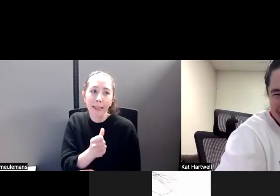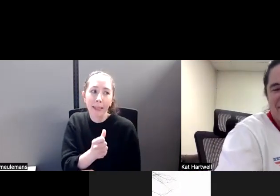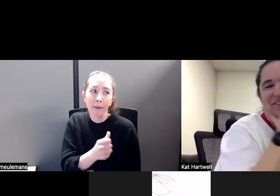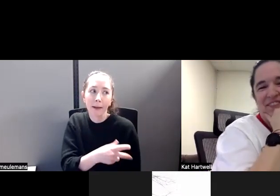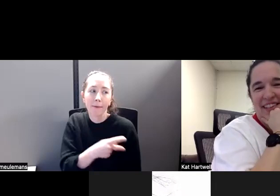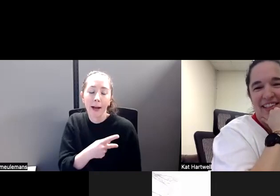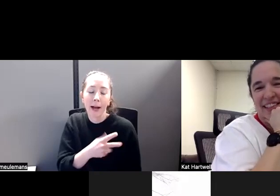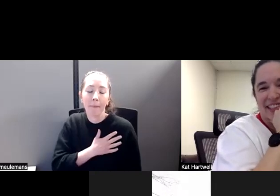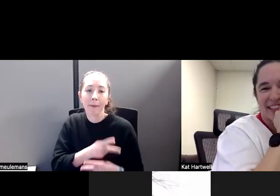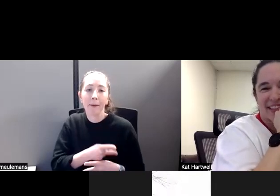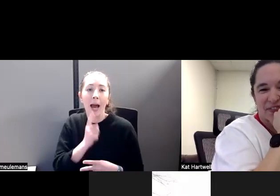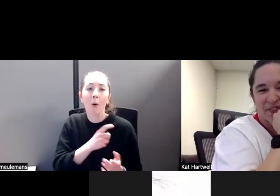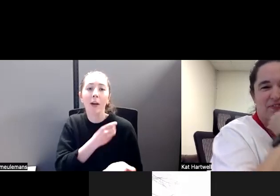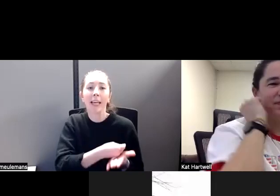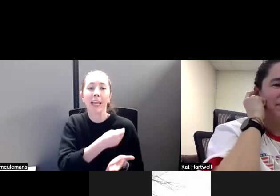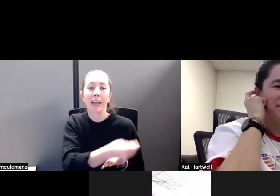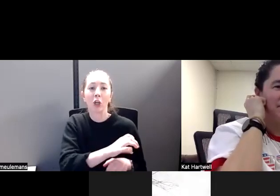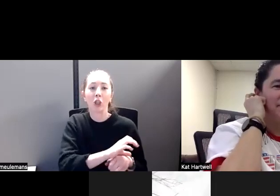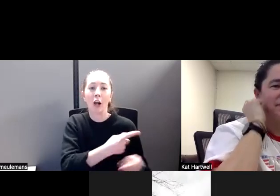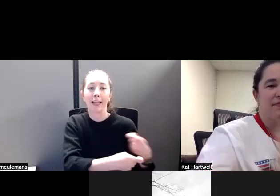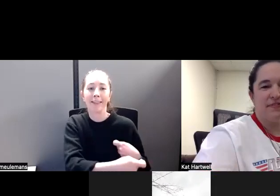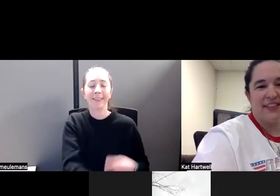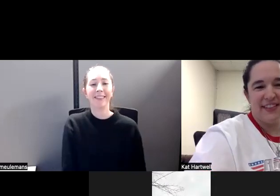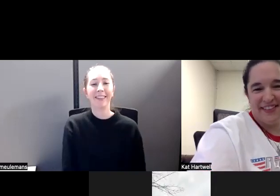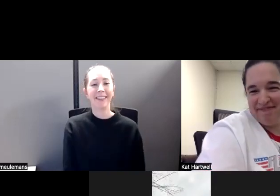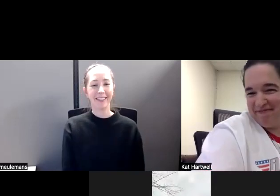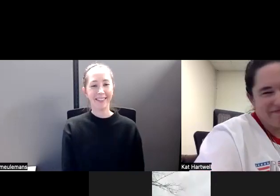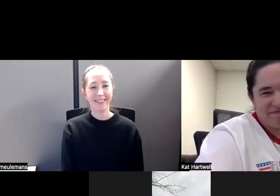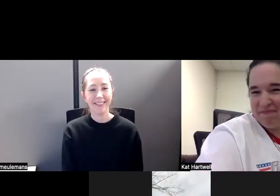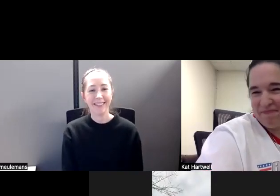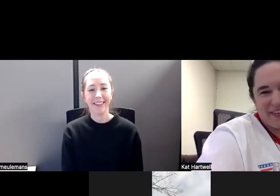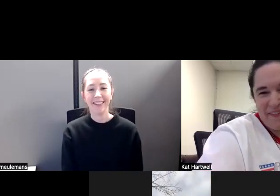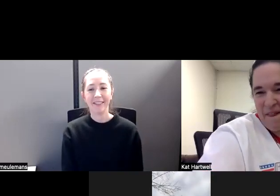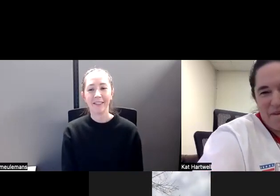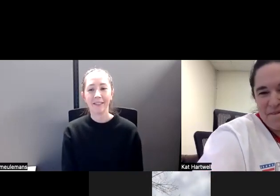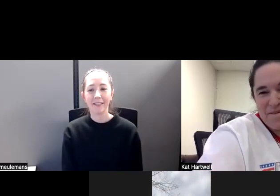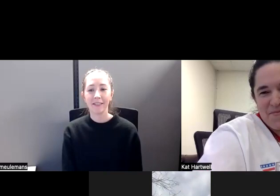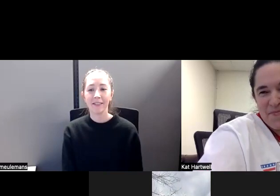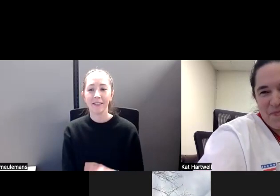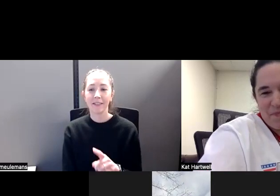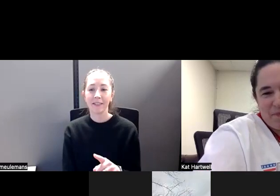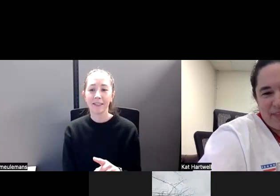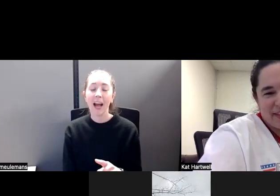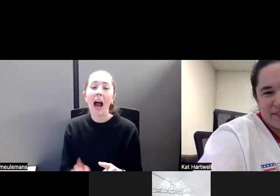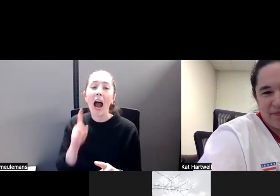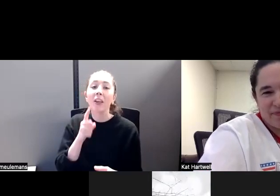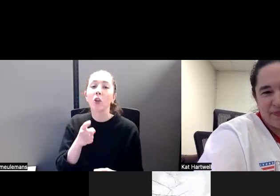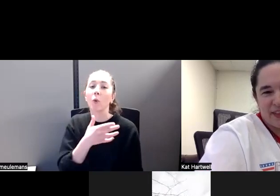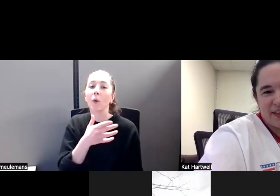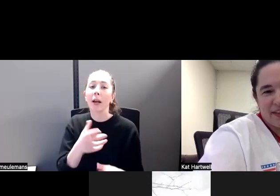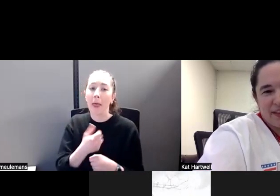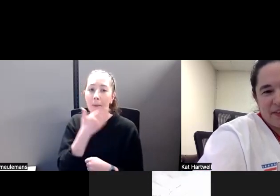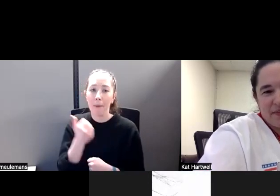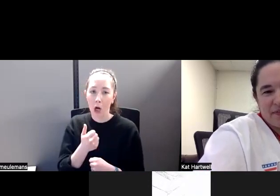But I'll buy her chocolate. So, you know. There you go. Yeah. I think you got the better thing though.